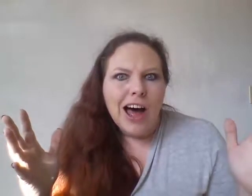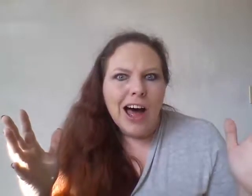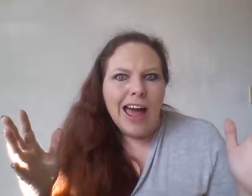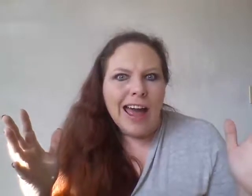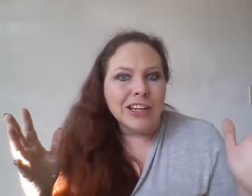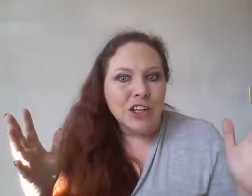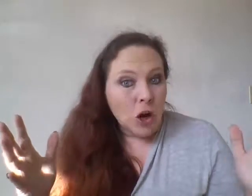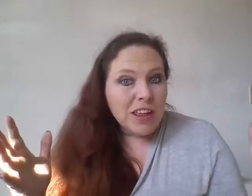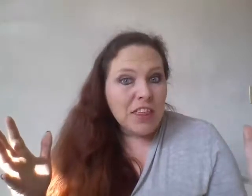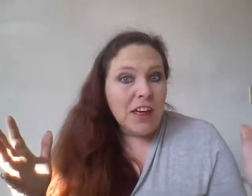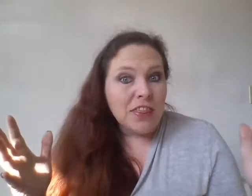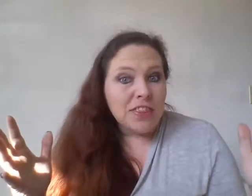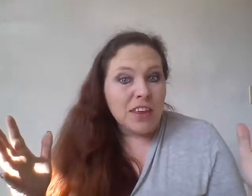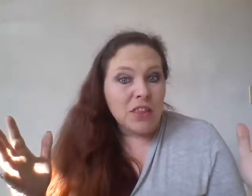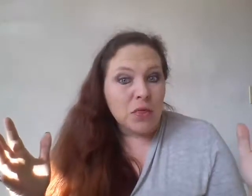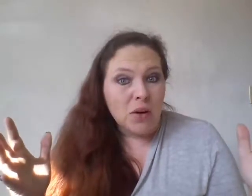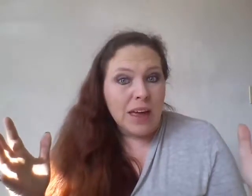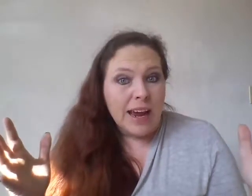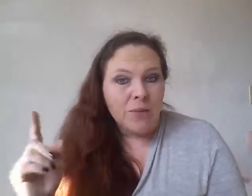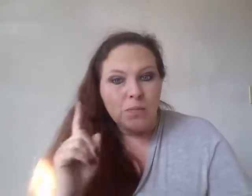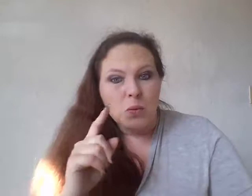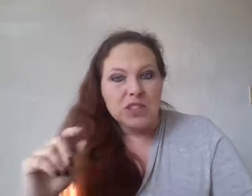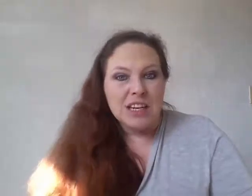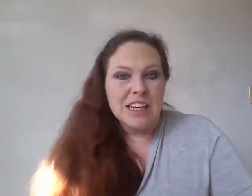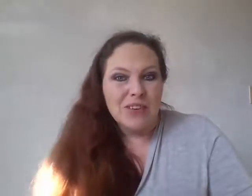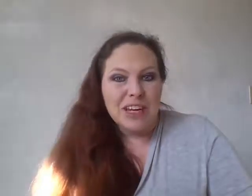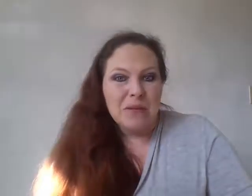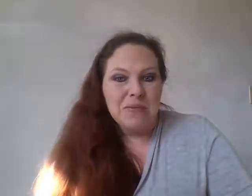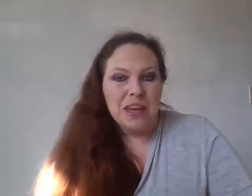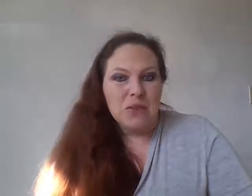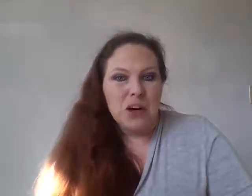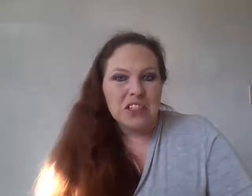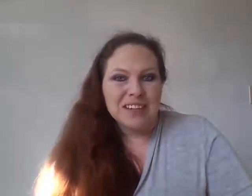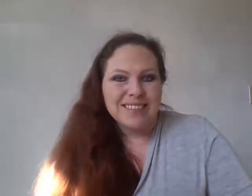And nobody thought to throw that out. We'll see you next video. Thank you for watching.